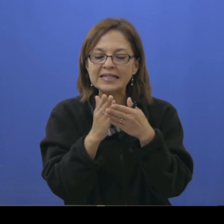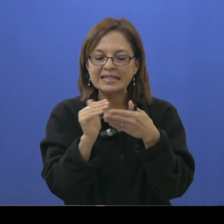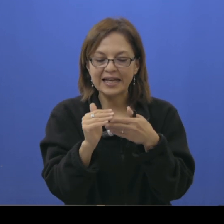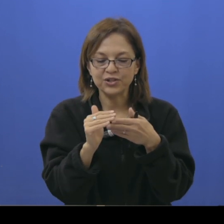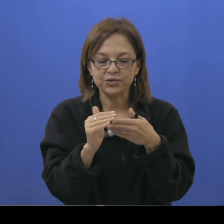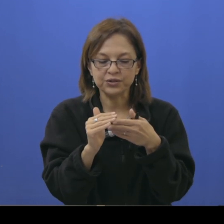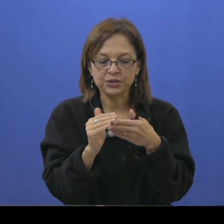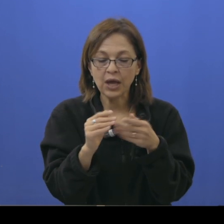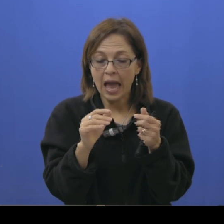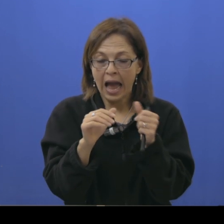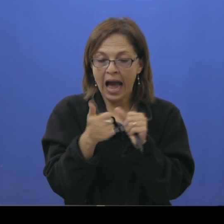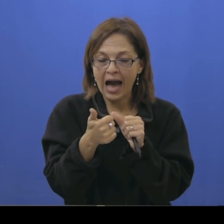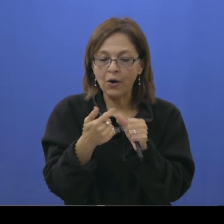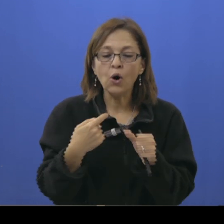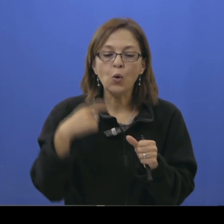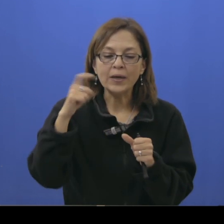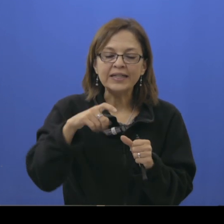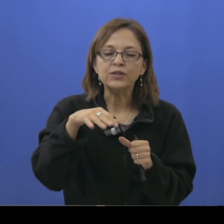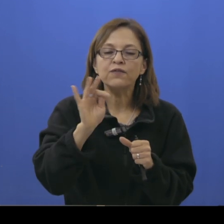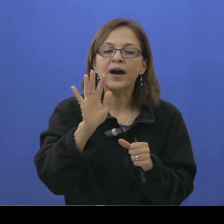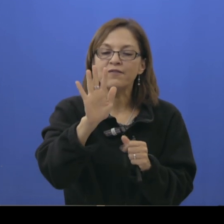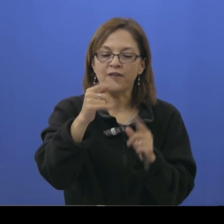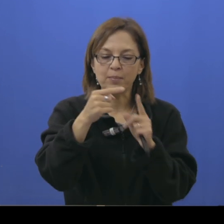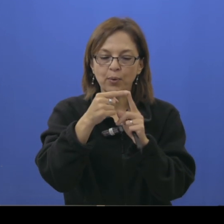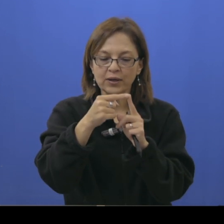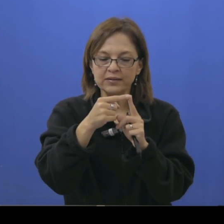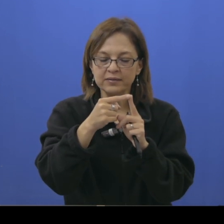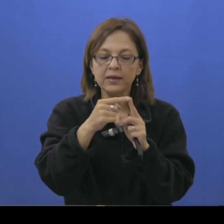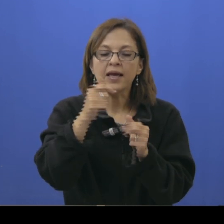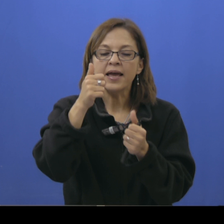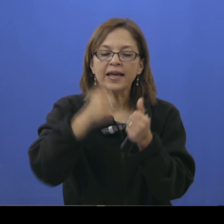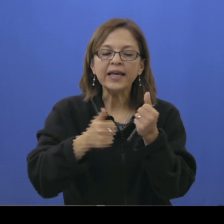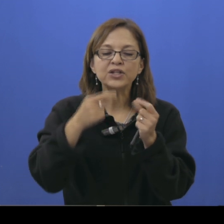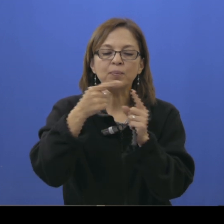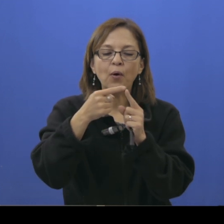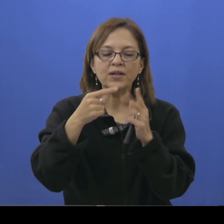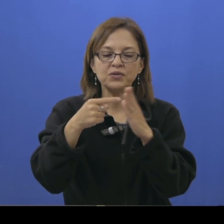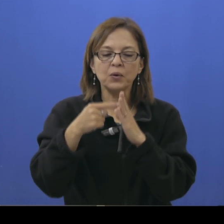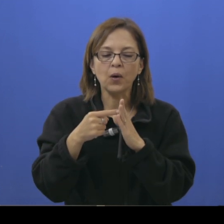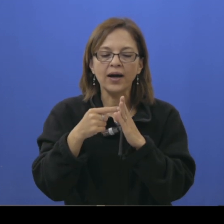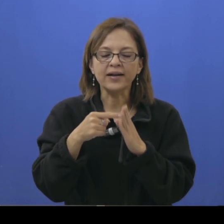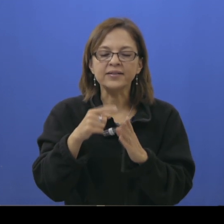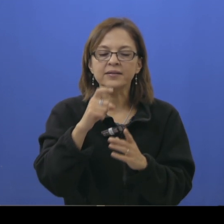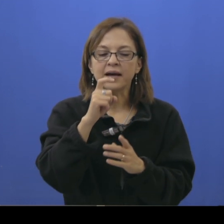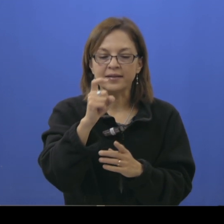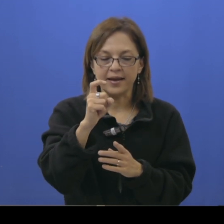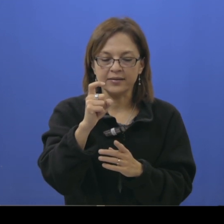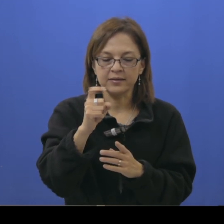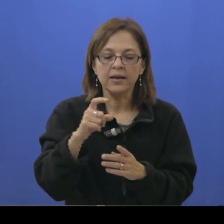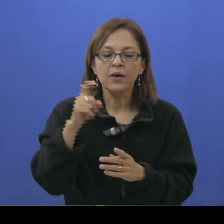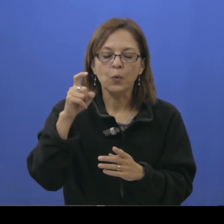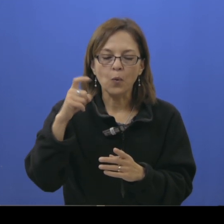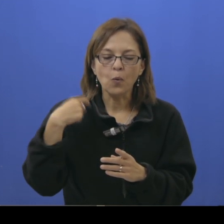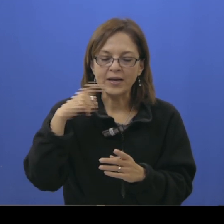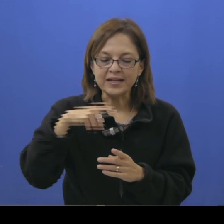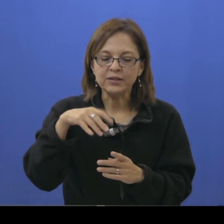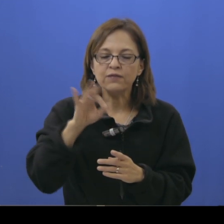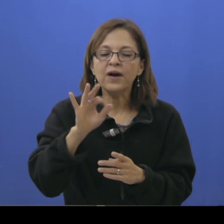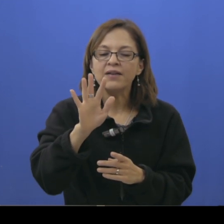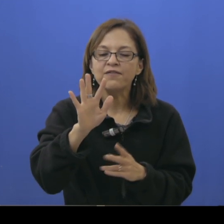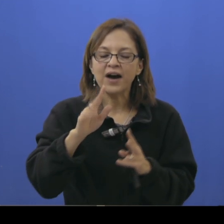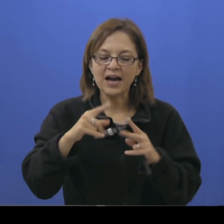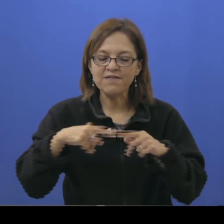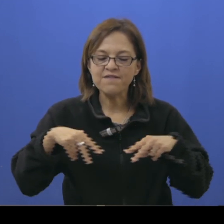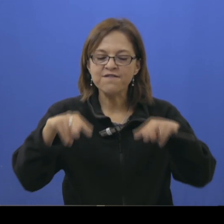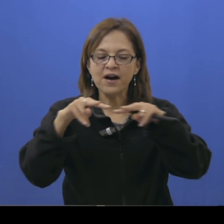equal sections. How? We need to find 5 points. Each point requires an x. We need to